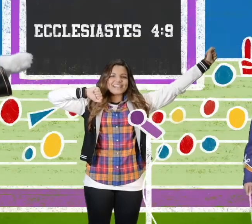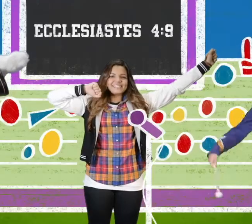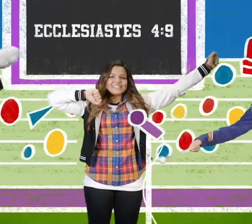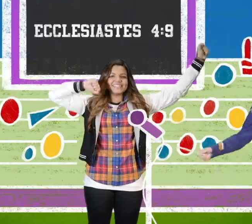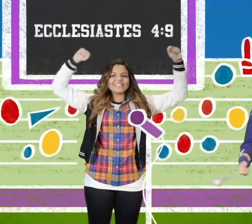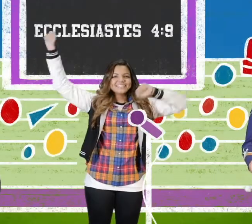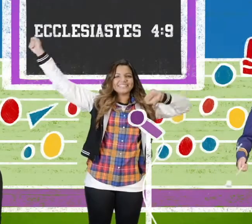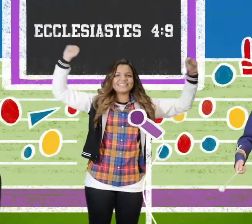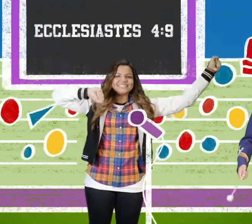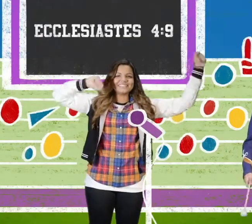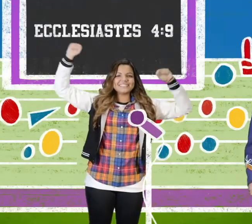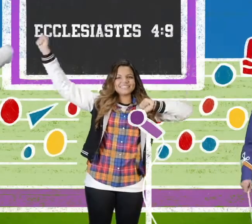Ecclesiastes